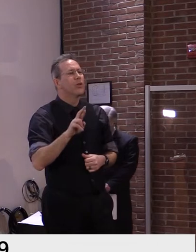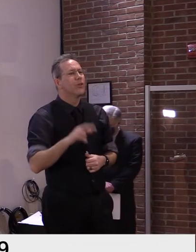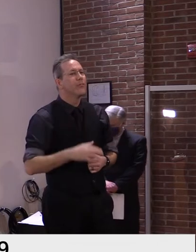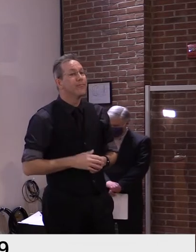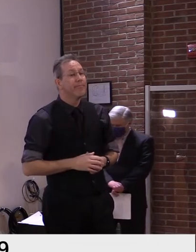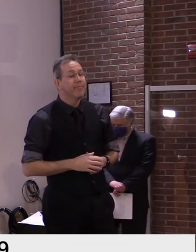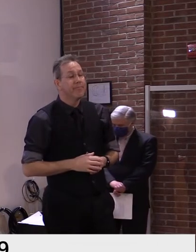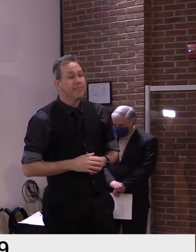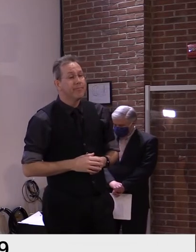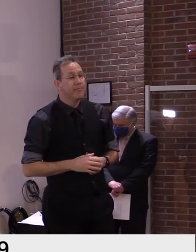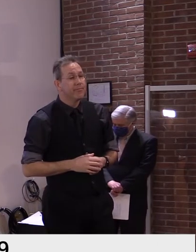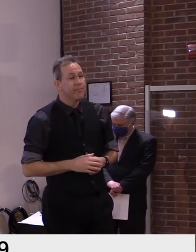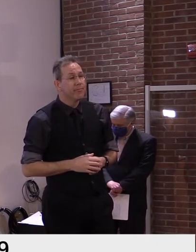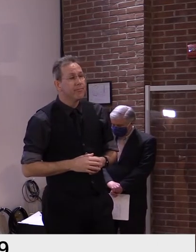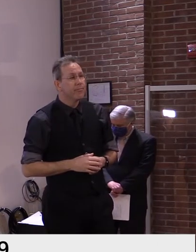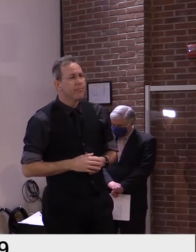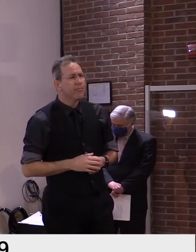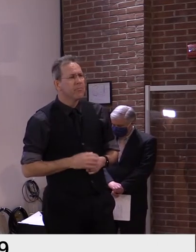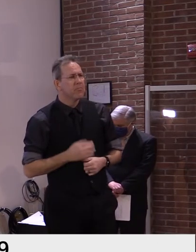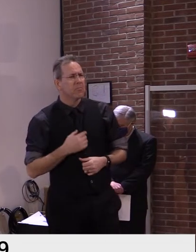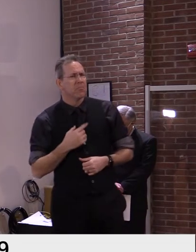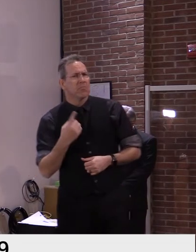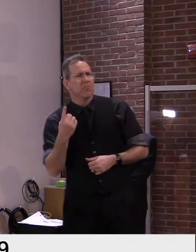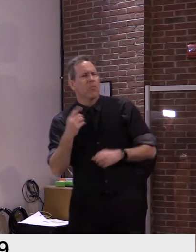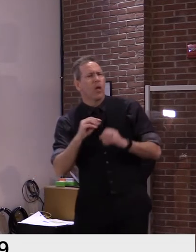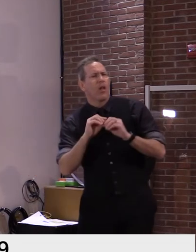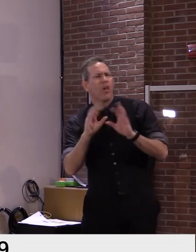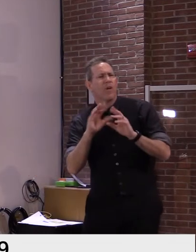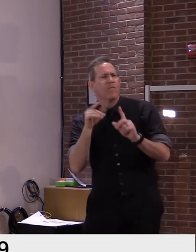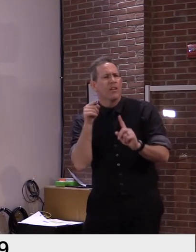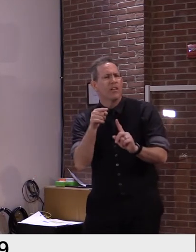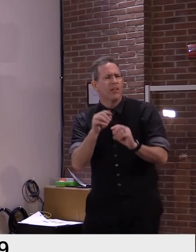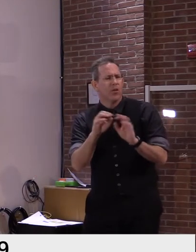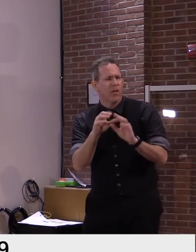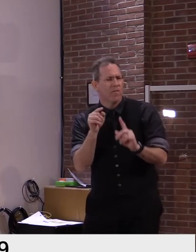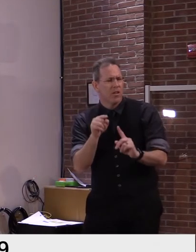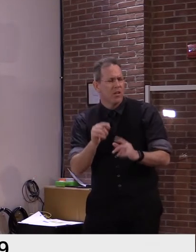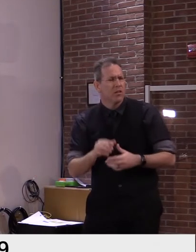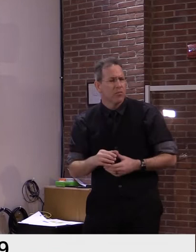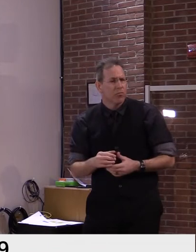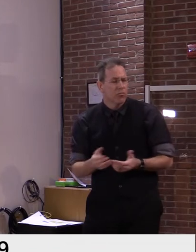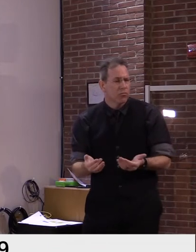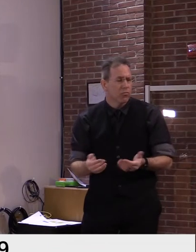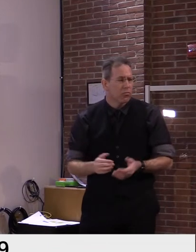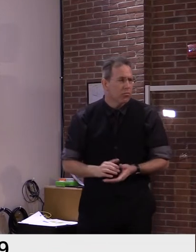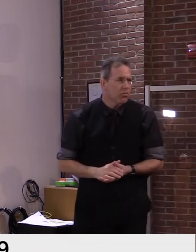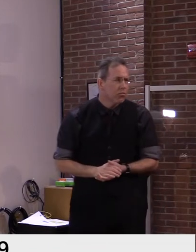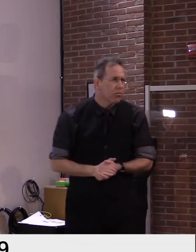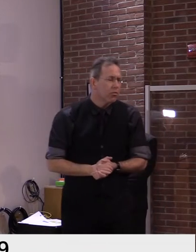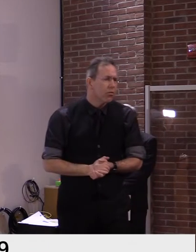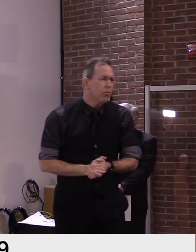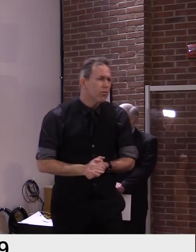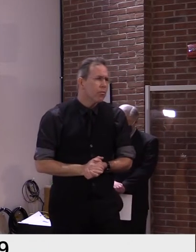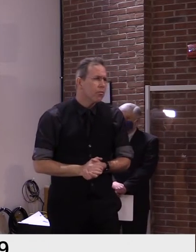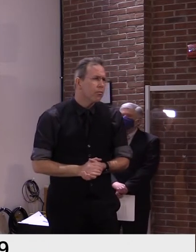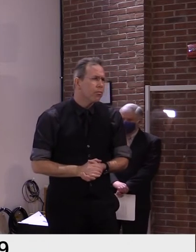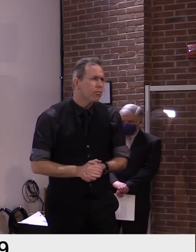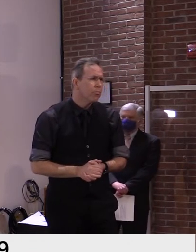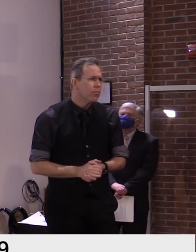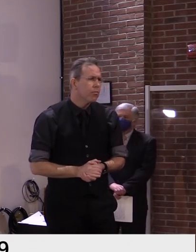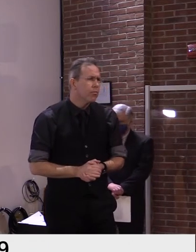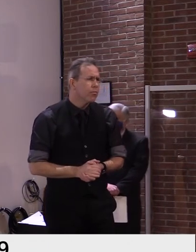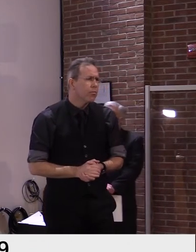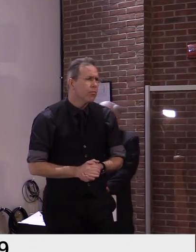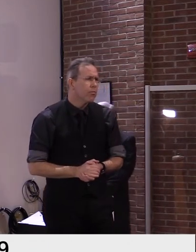Quick clarifying question before I get to my main one. Will school staff at independent and private schools be eligible